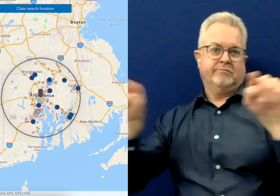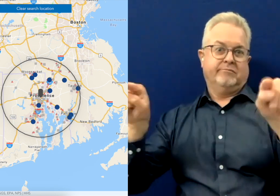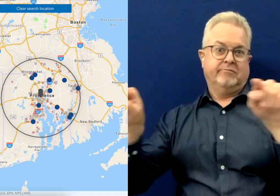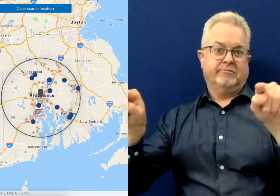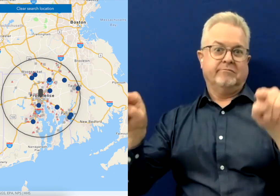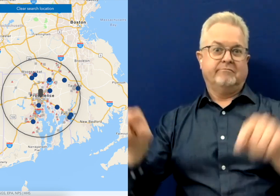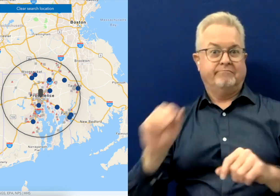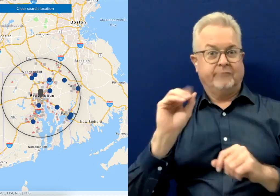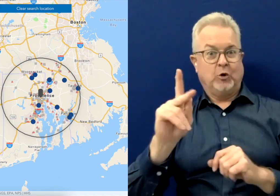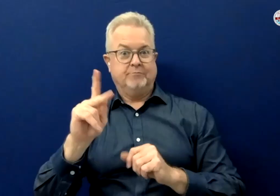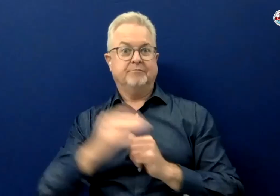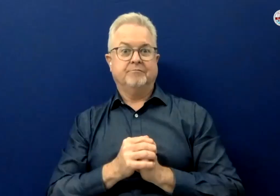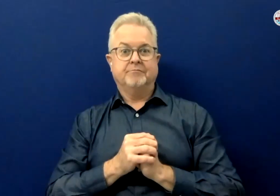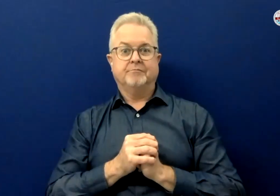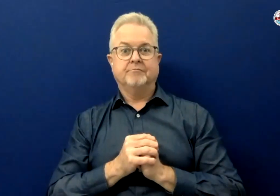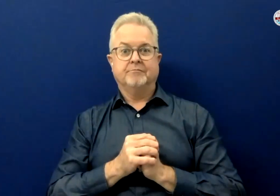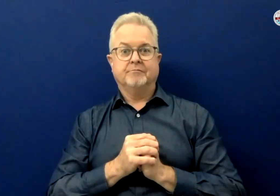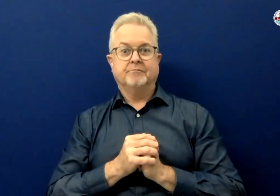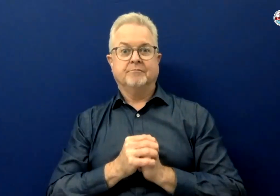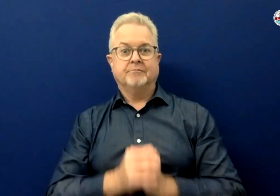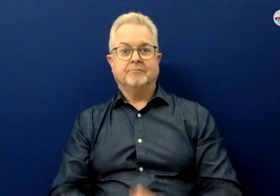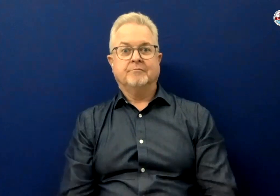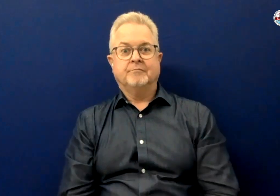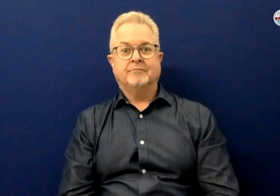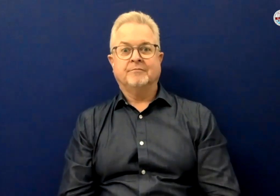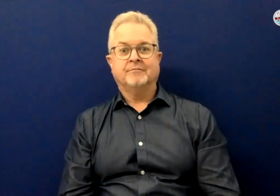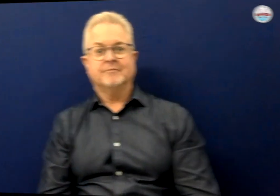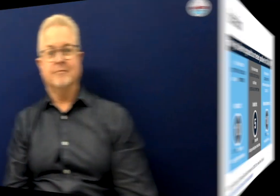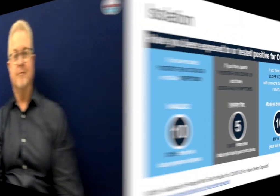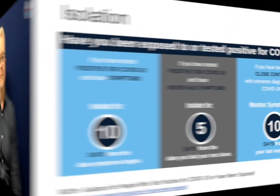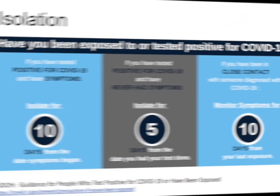Unlike the other previous websites, okay, be mindful of that.